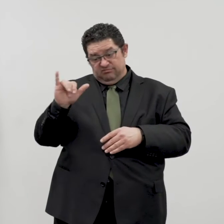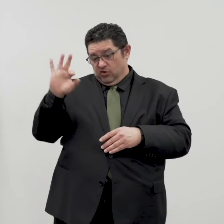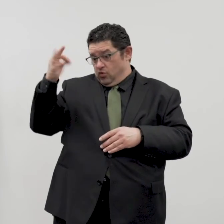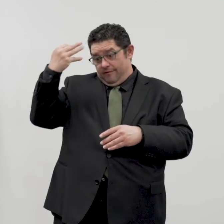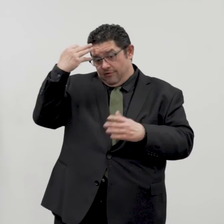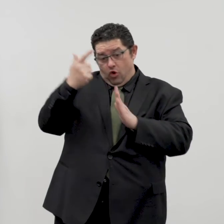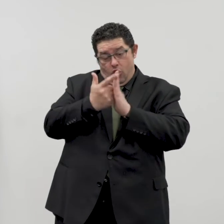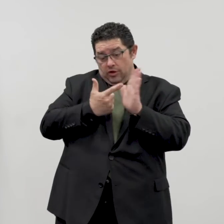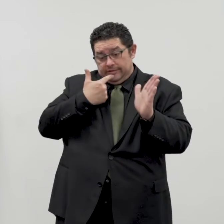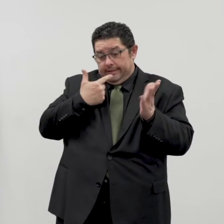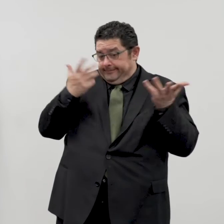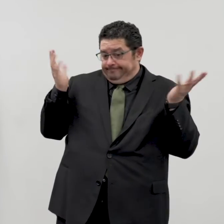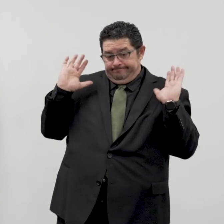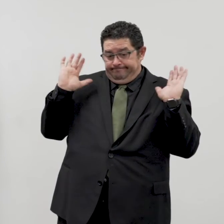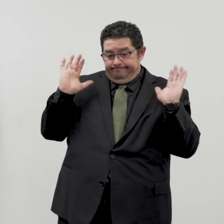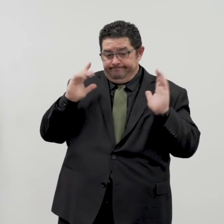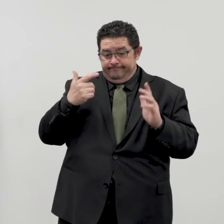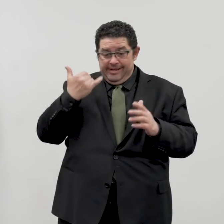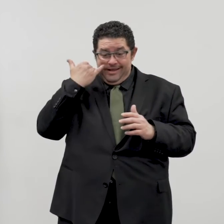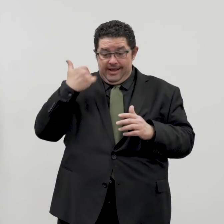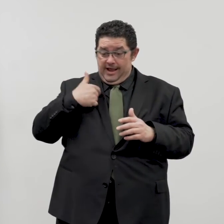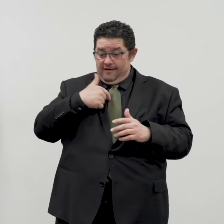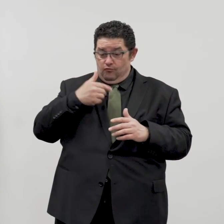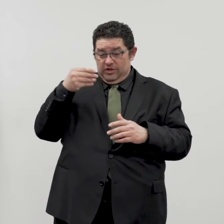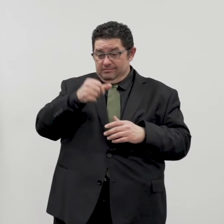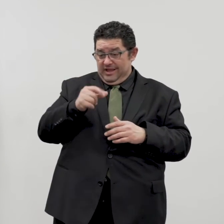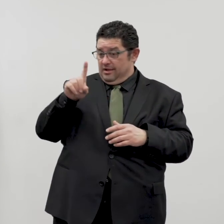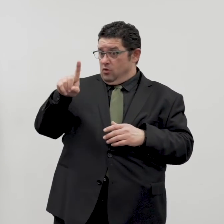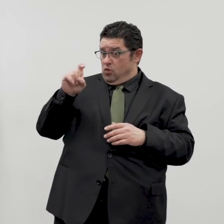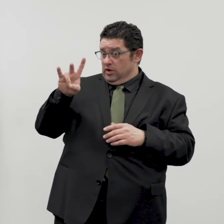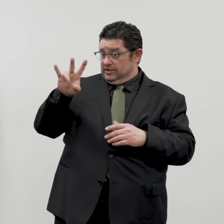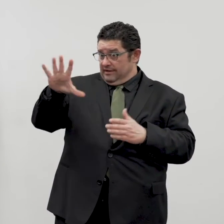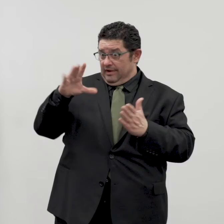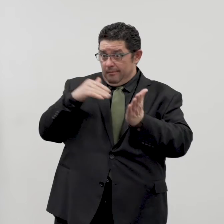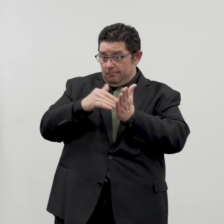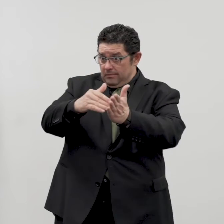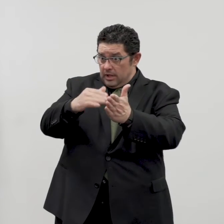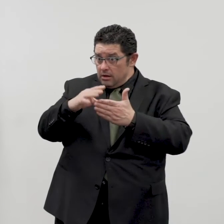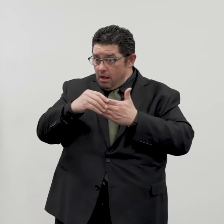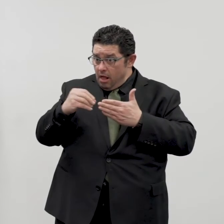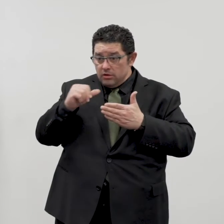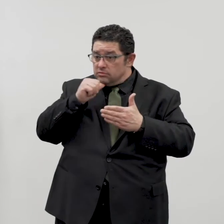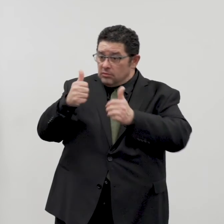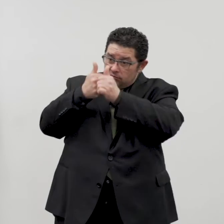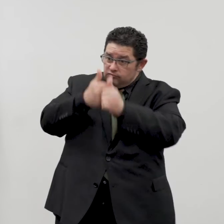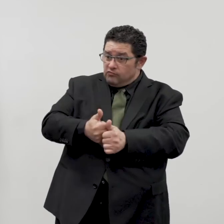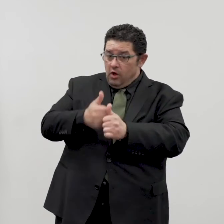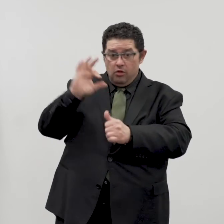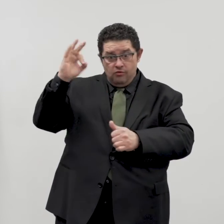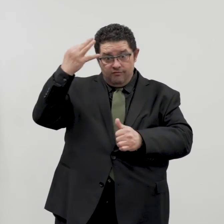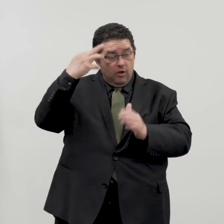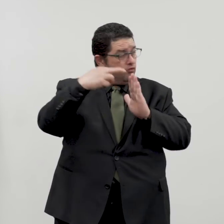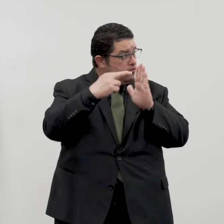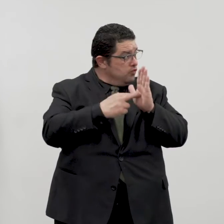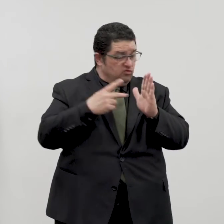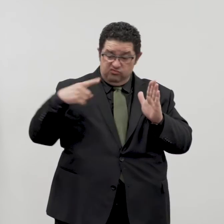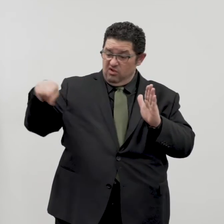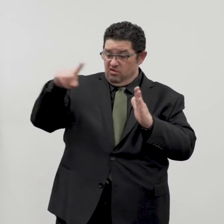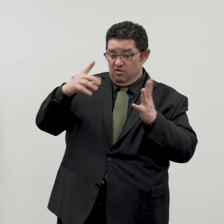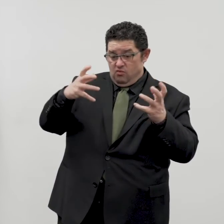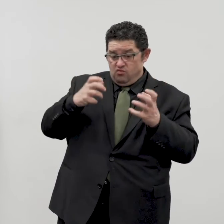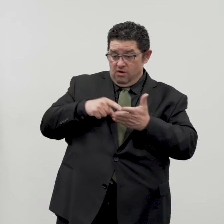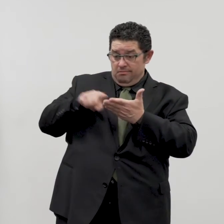says. If we spend these funds, this $175 million, in a way that's not consistent with the federal guidelines, then they will claw it